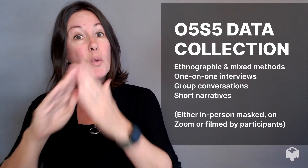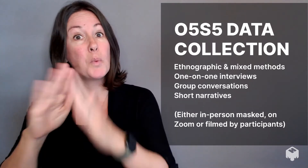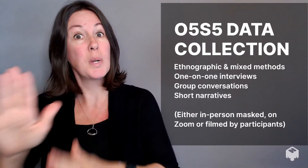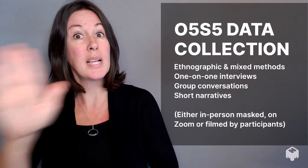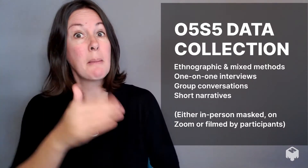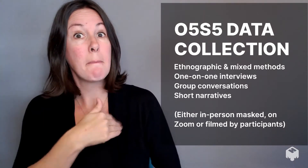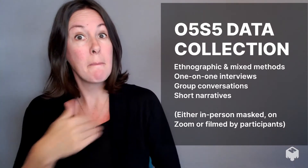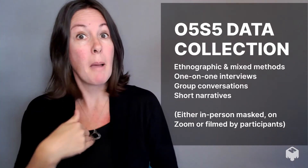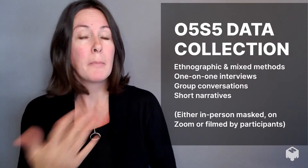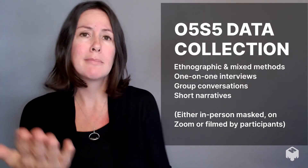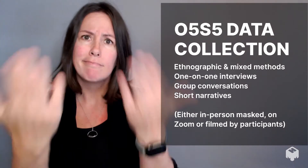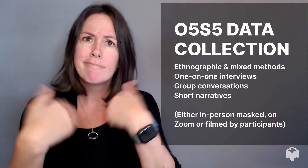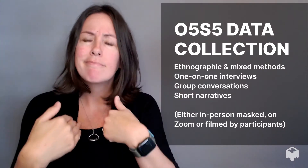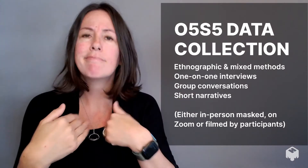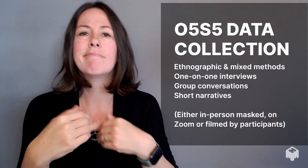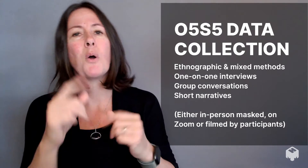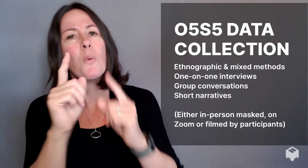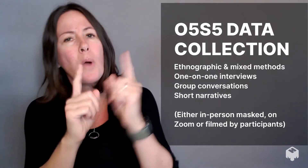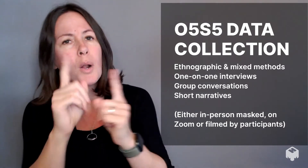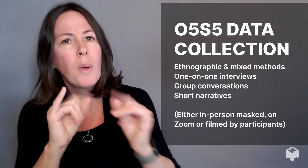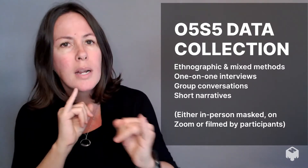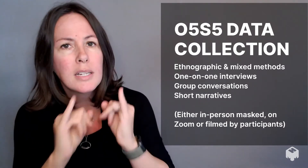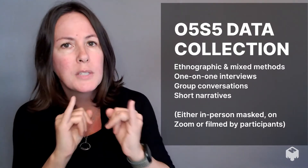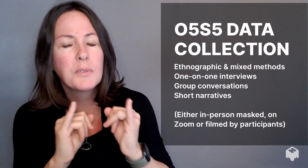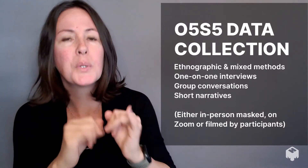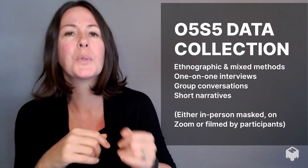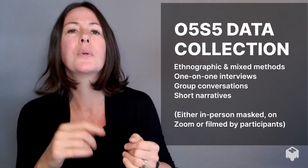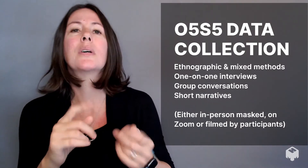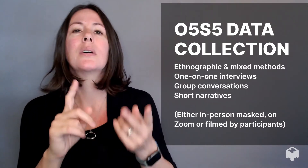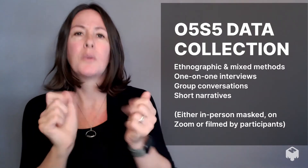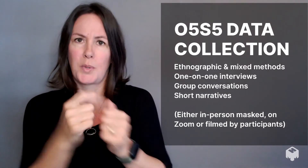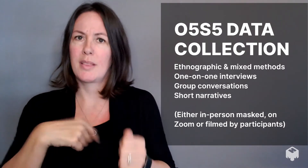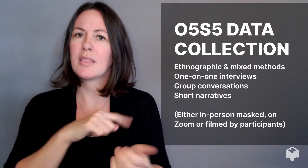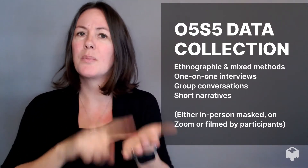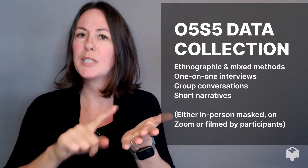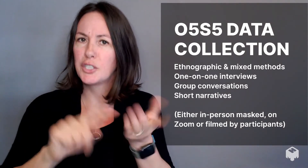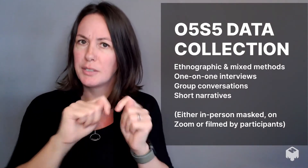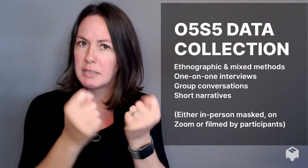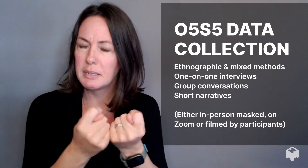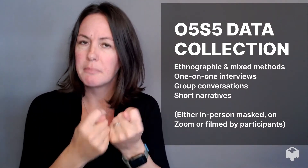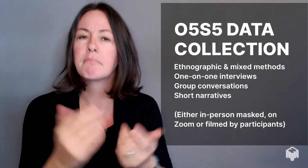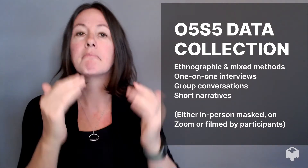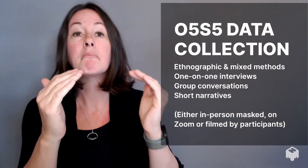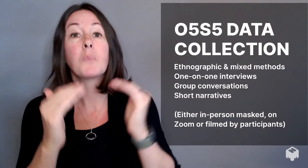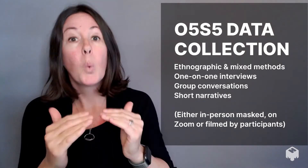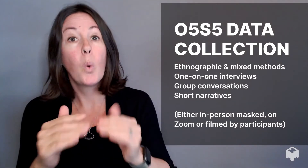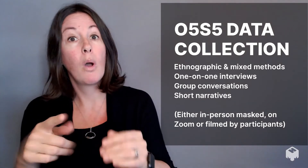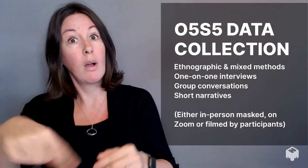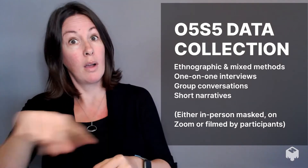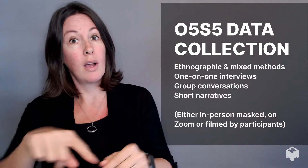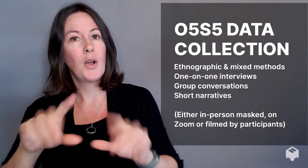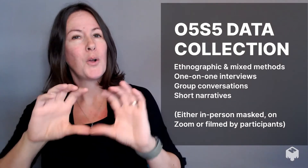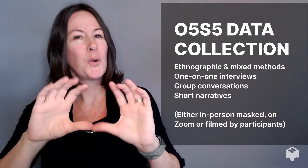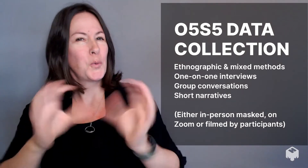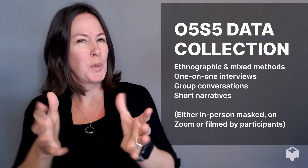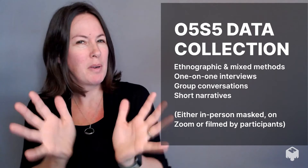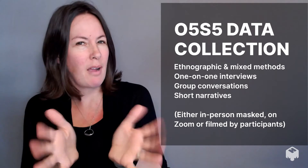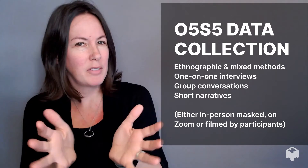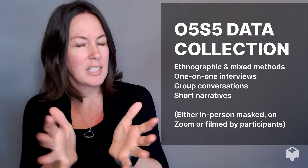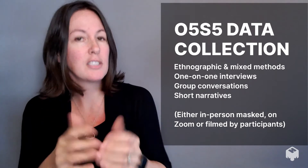from ASL community members. So bringing them in for one-on-one interviews with our research team, or having them participate in